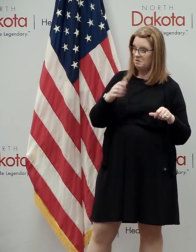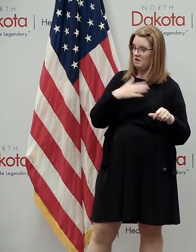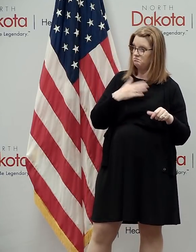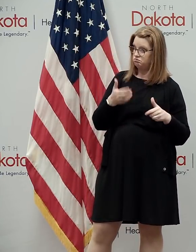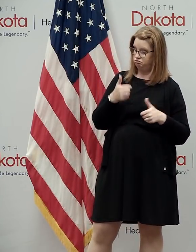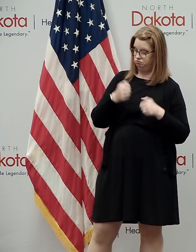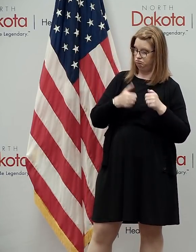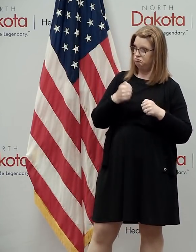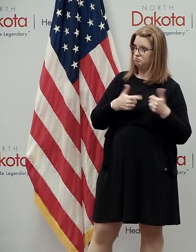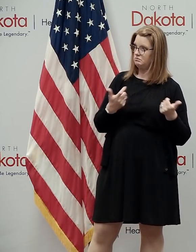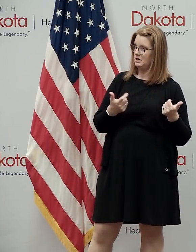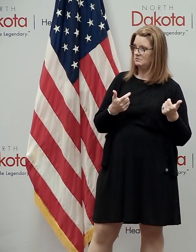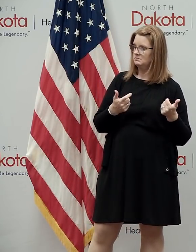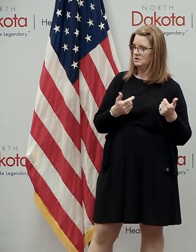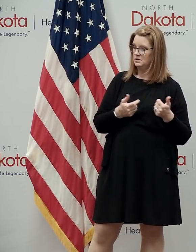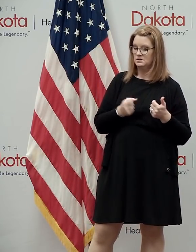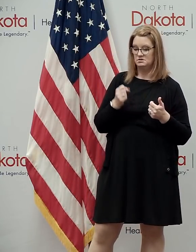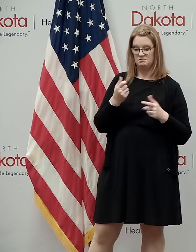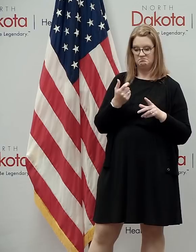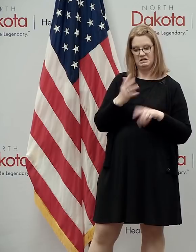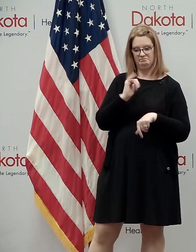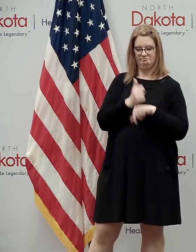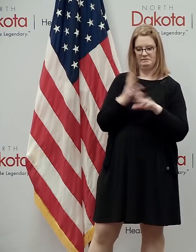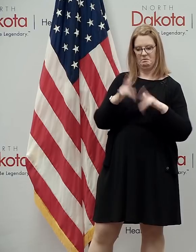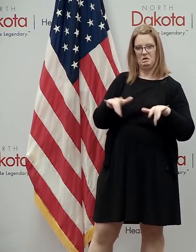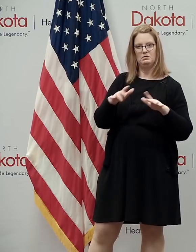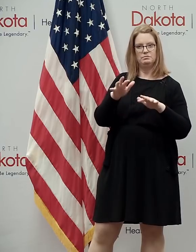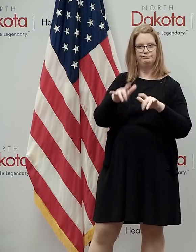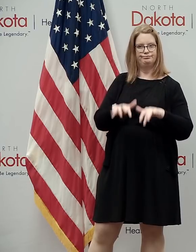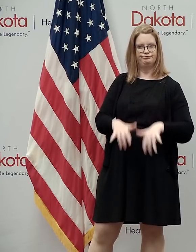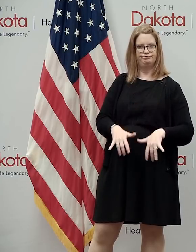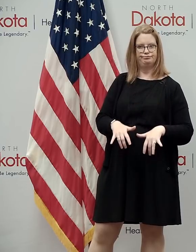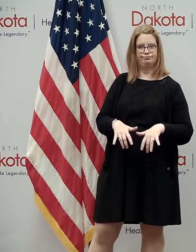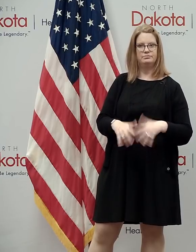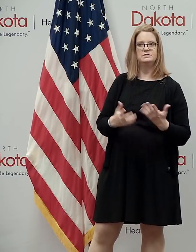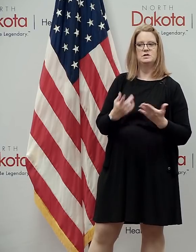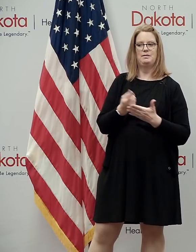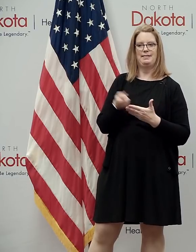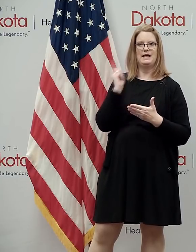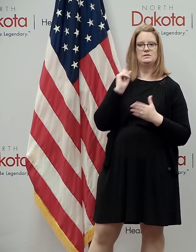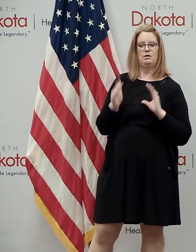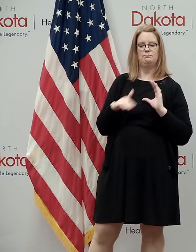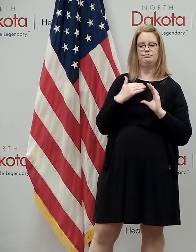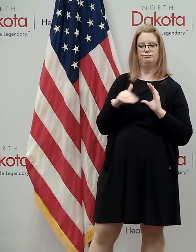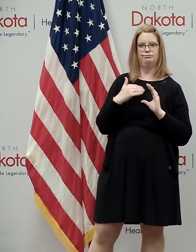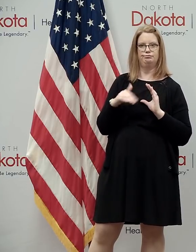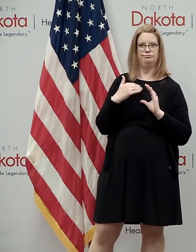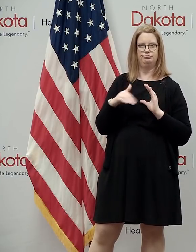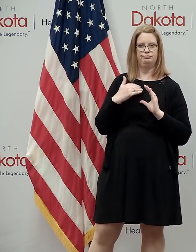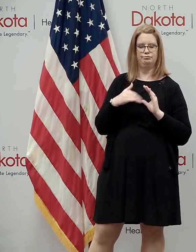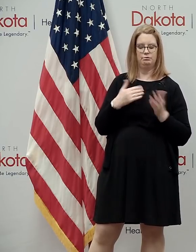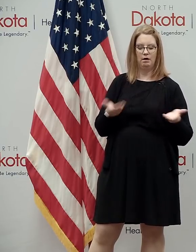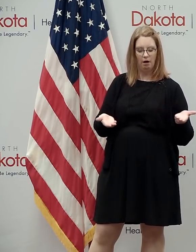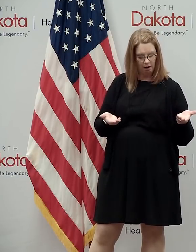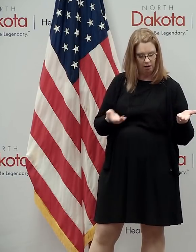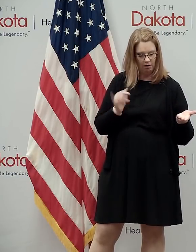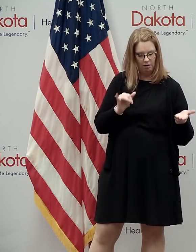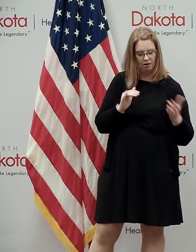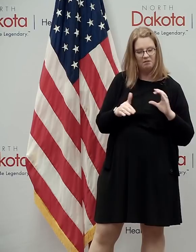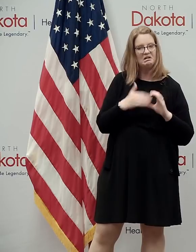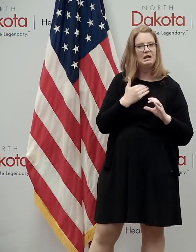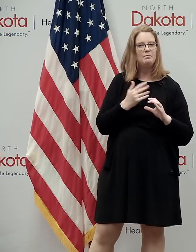they have an opportunity again to opt in for this e-notification, and we started doing that last week, and that's going to help us save on a lot of labor costs because again we